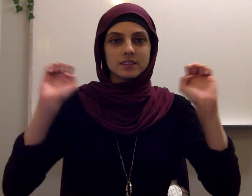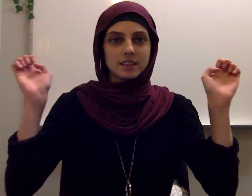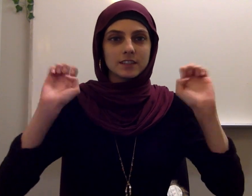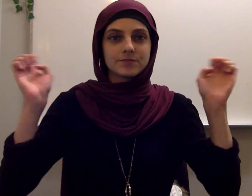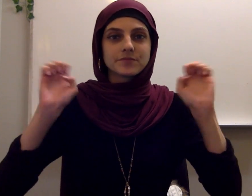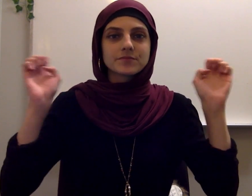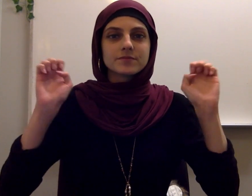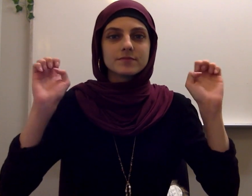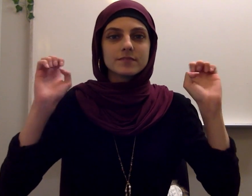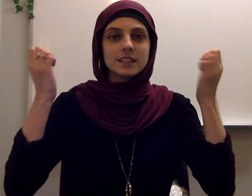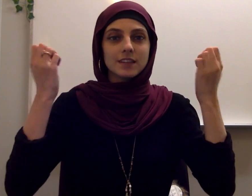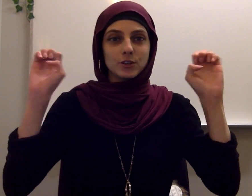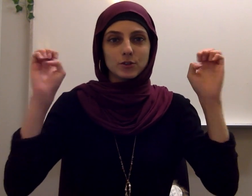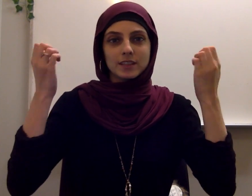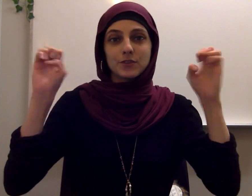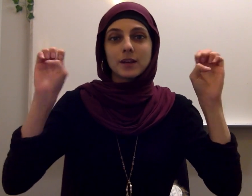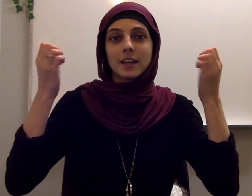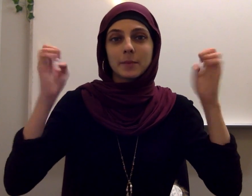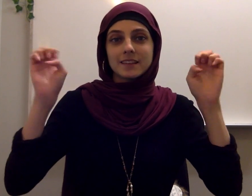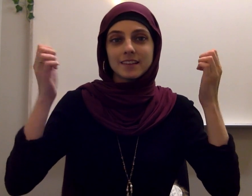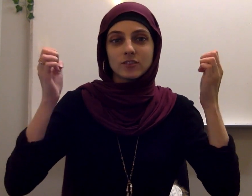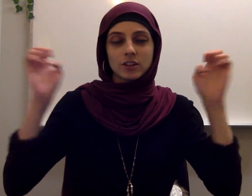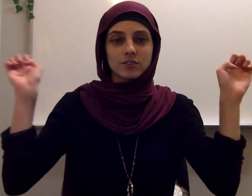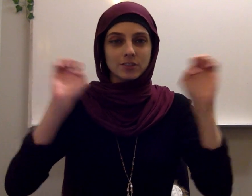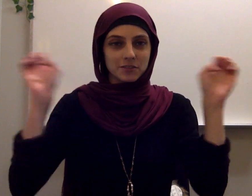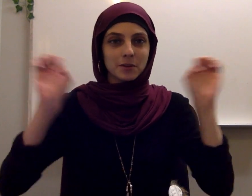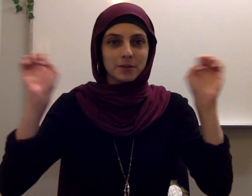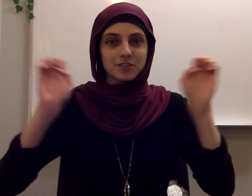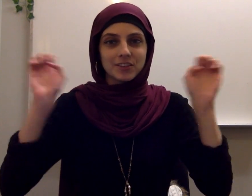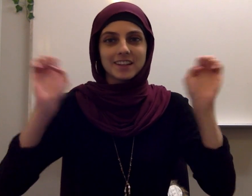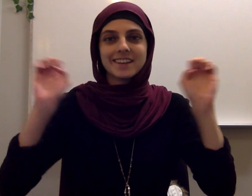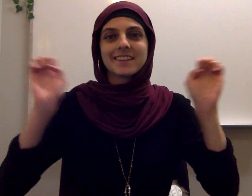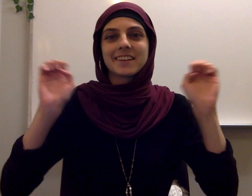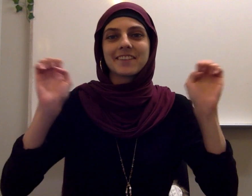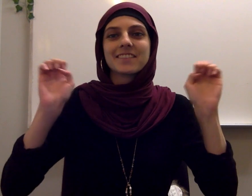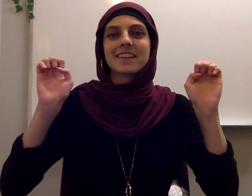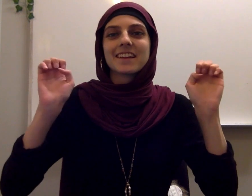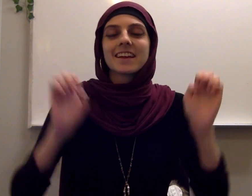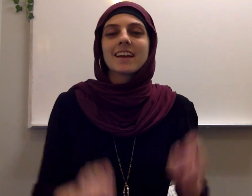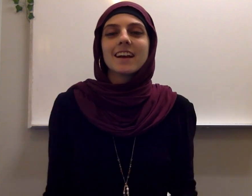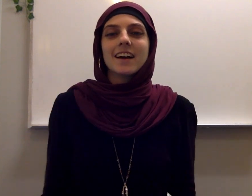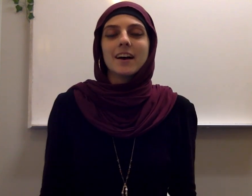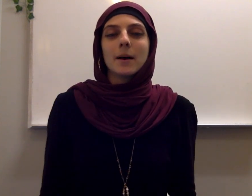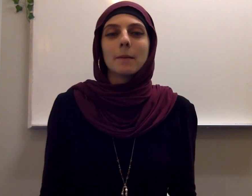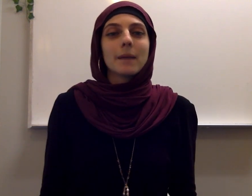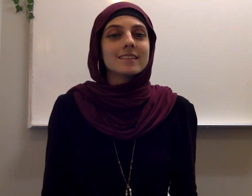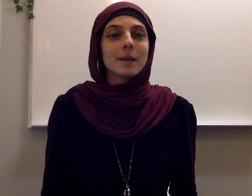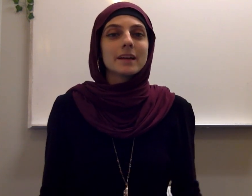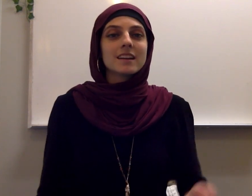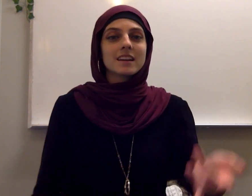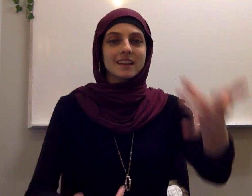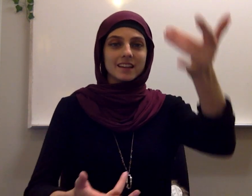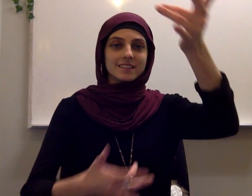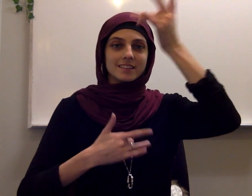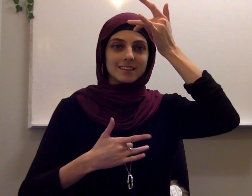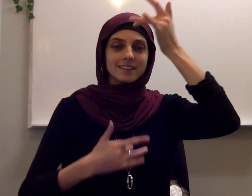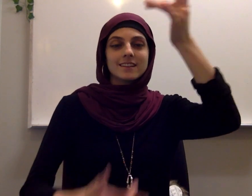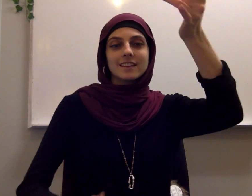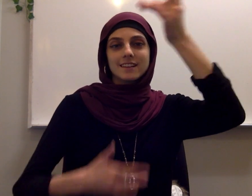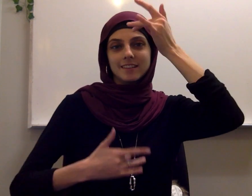Emergency. If you do it this way, it means Easter, so emergency. Okay. Pandemic is